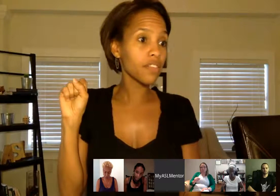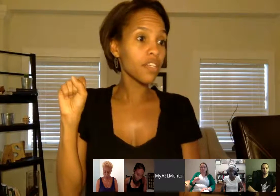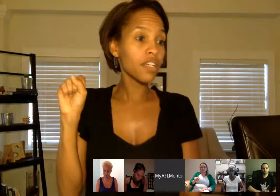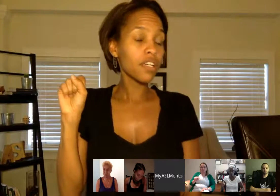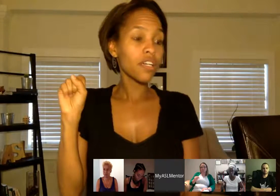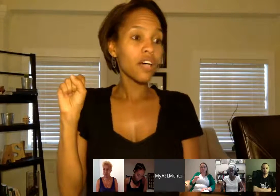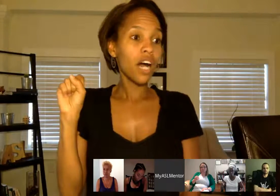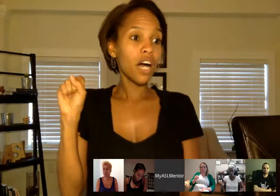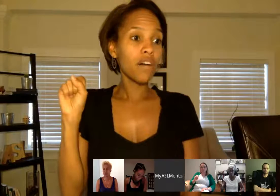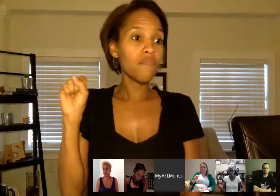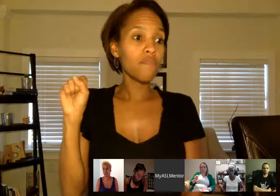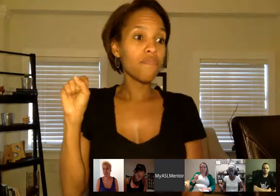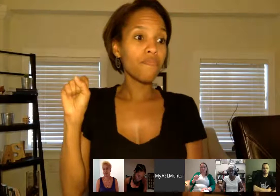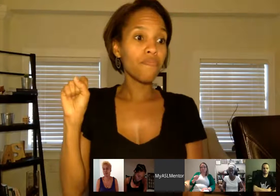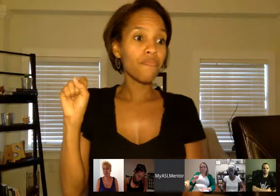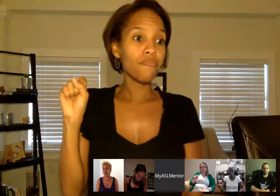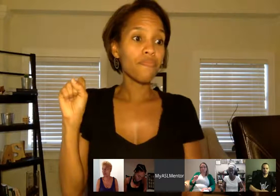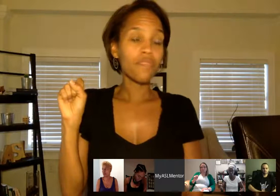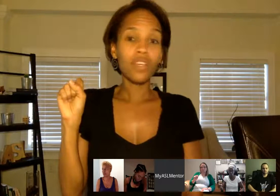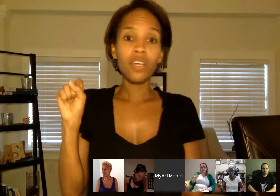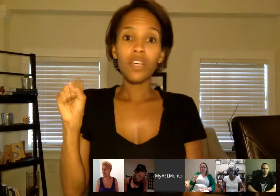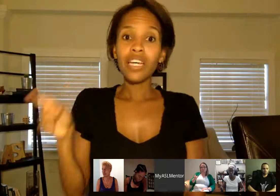okay?